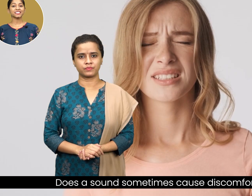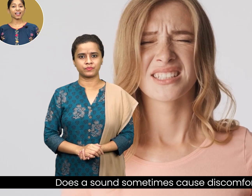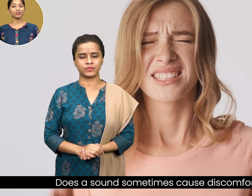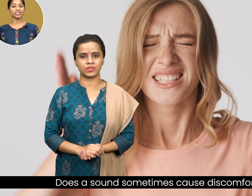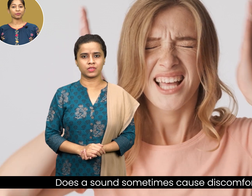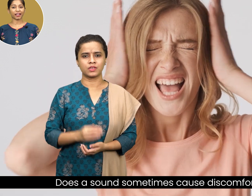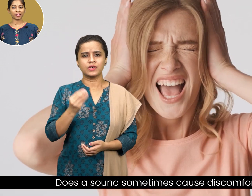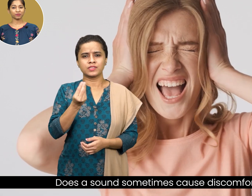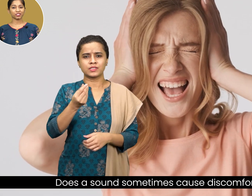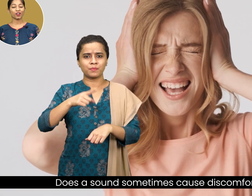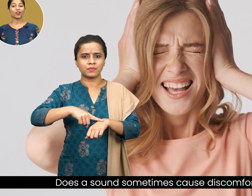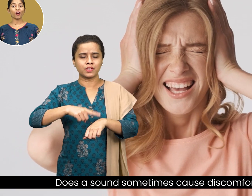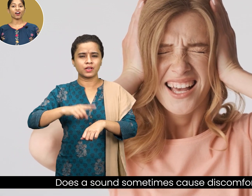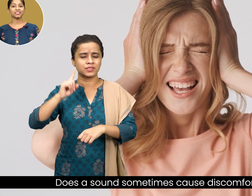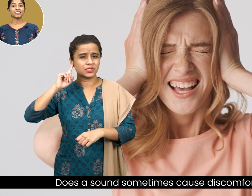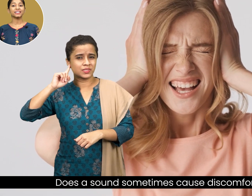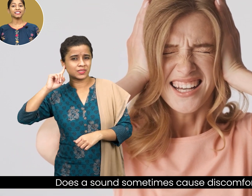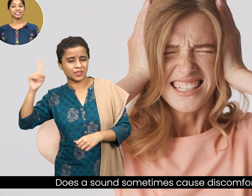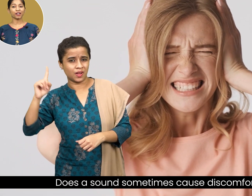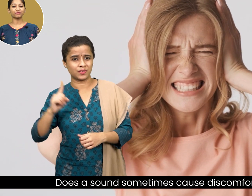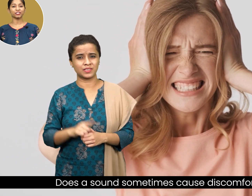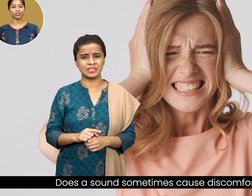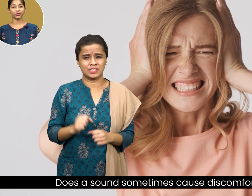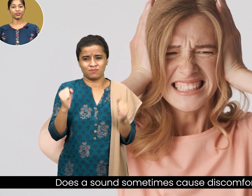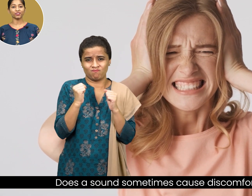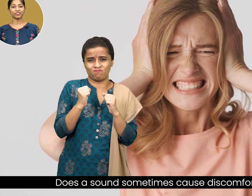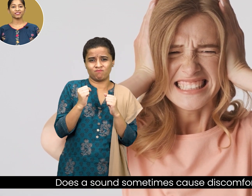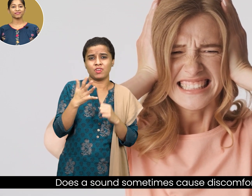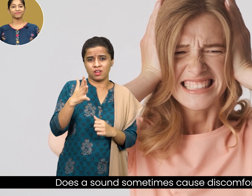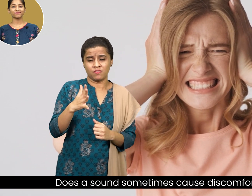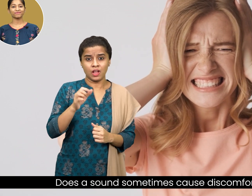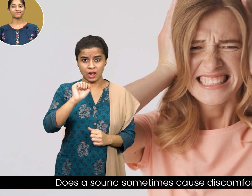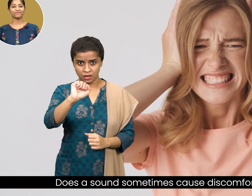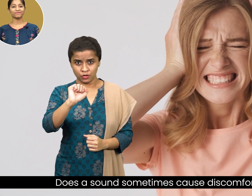Does a sound sometimes cause discomfort to you?